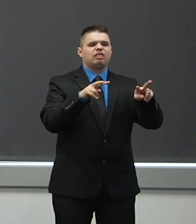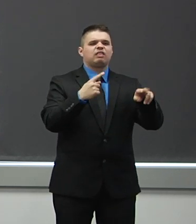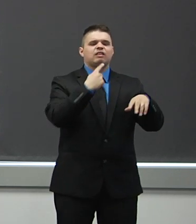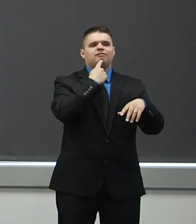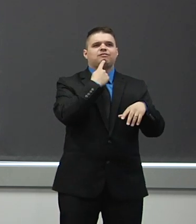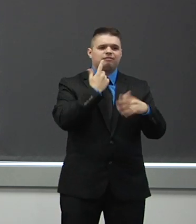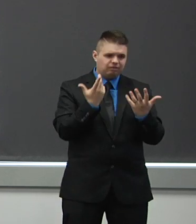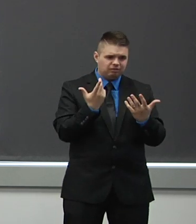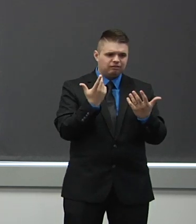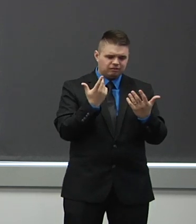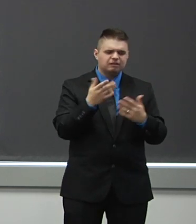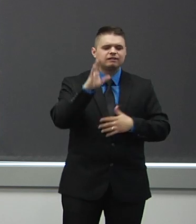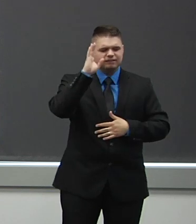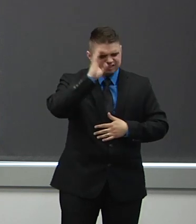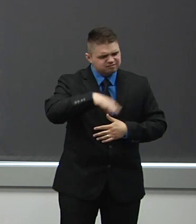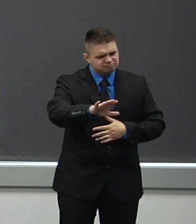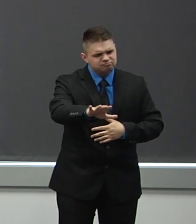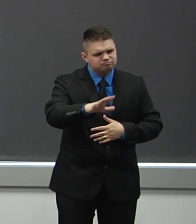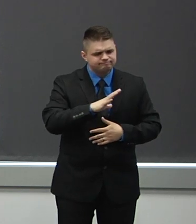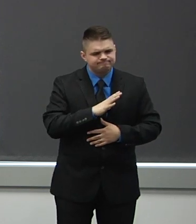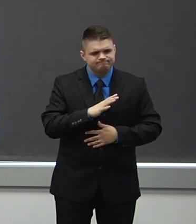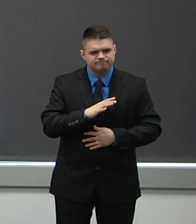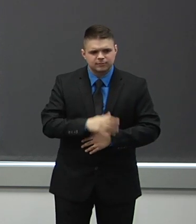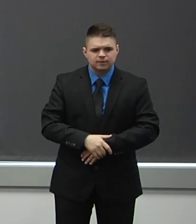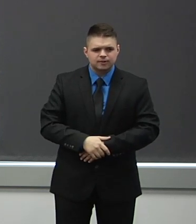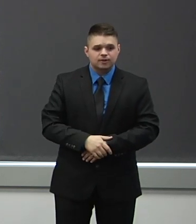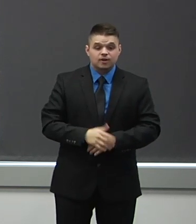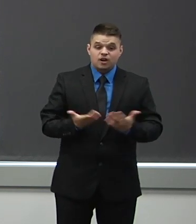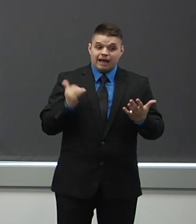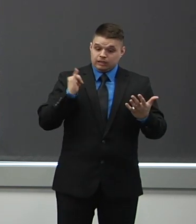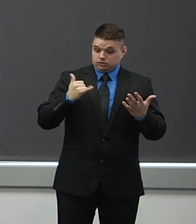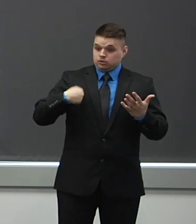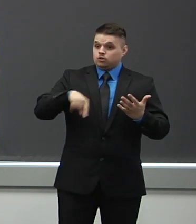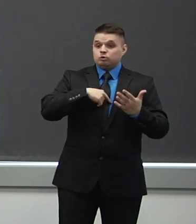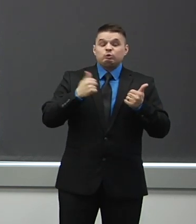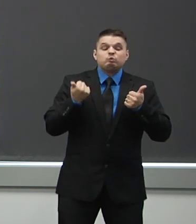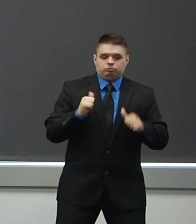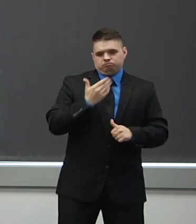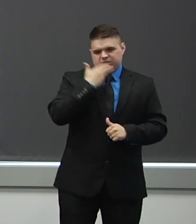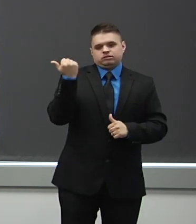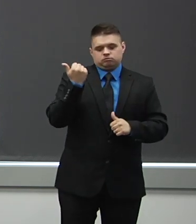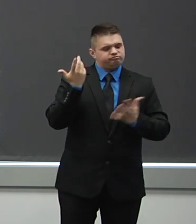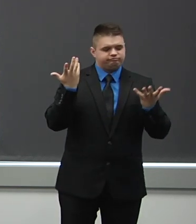for, but it is truly the best decision for our system.